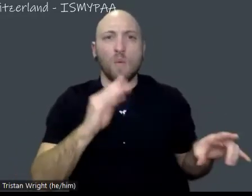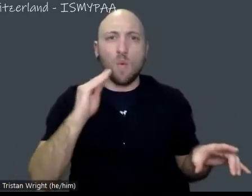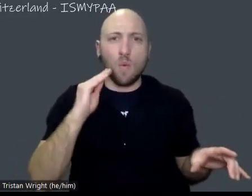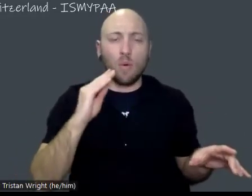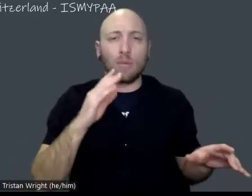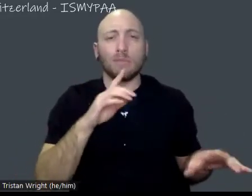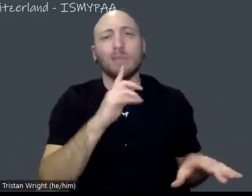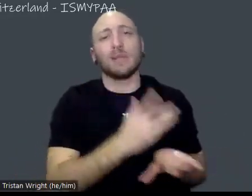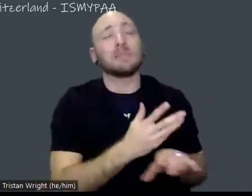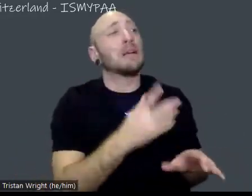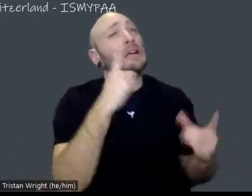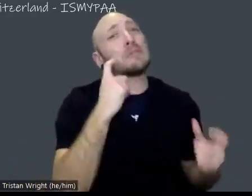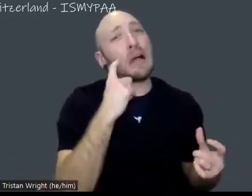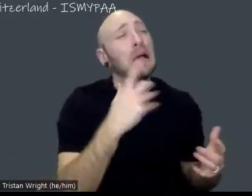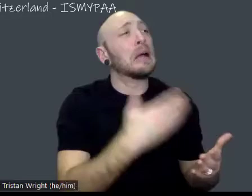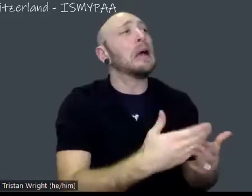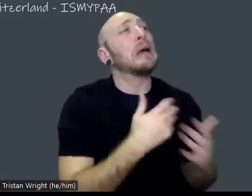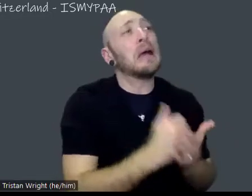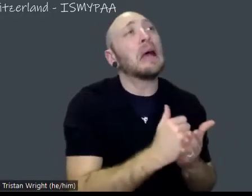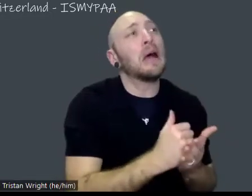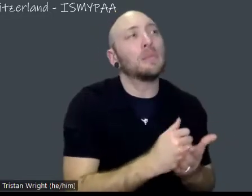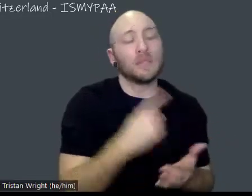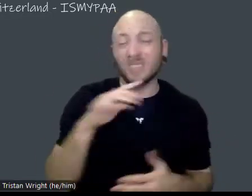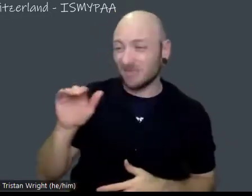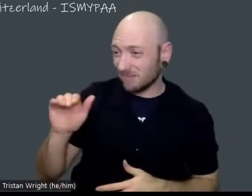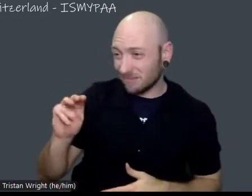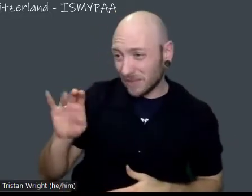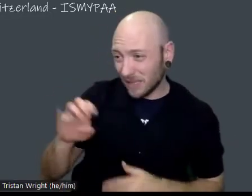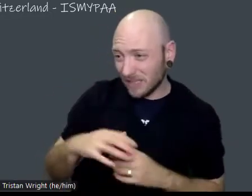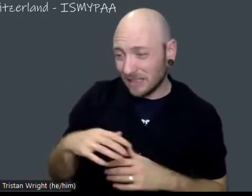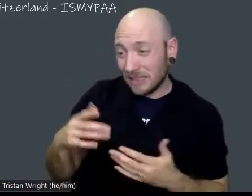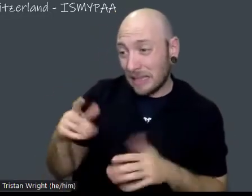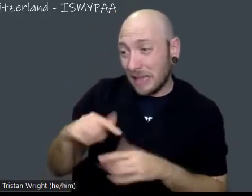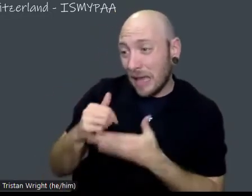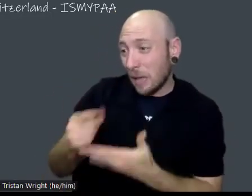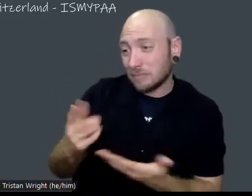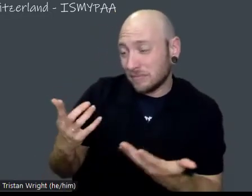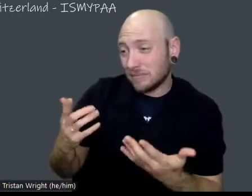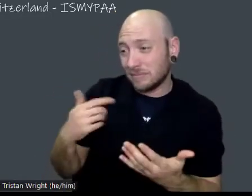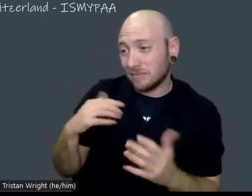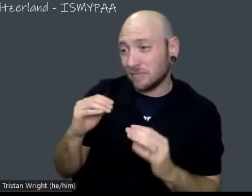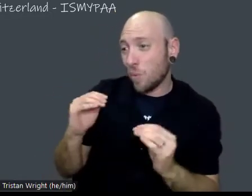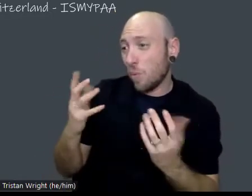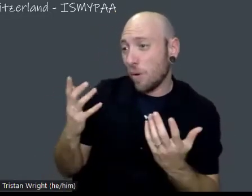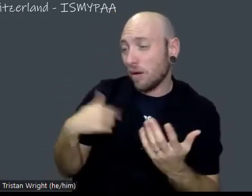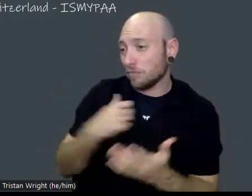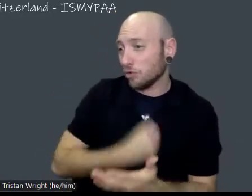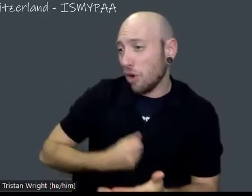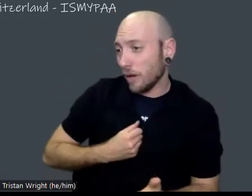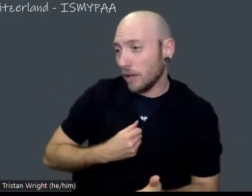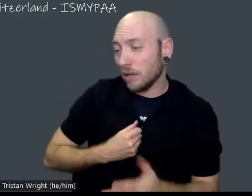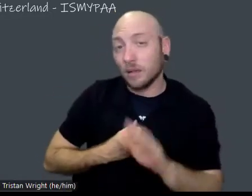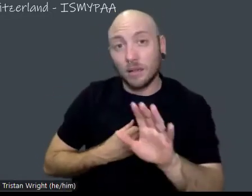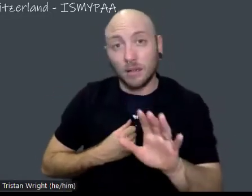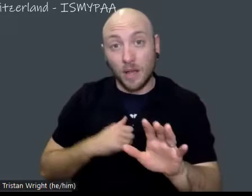like a baby. And she said, Mike, I'm sorry, but I can't do anything more for you. And I think that sentence